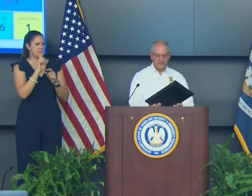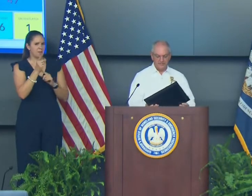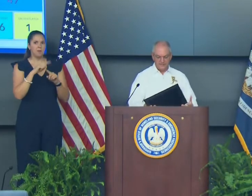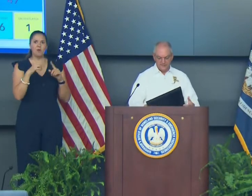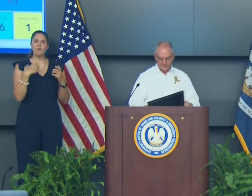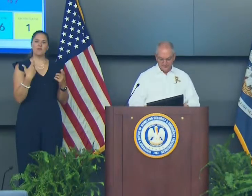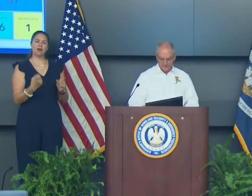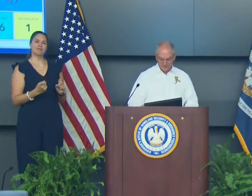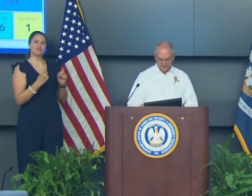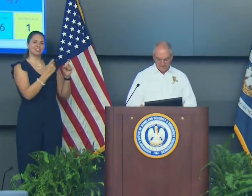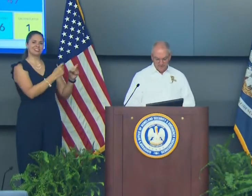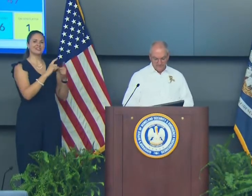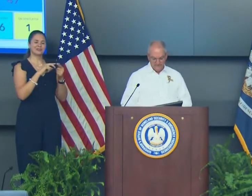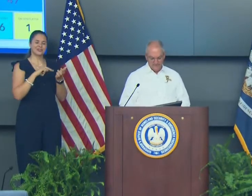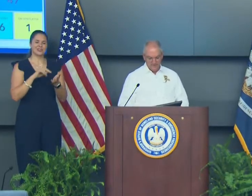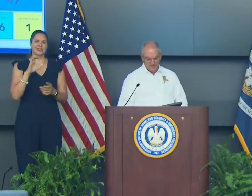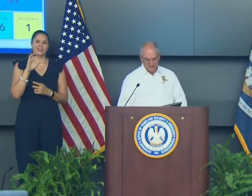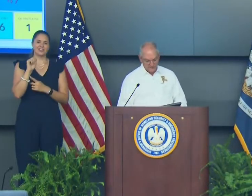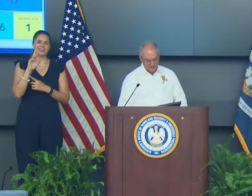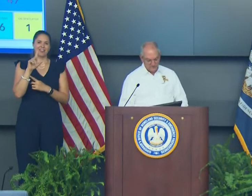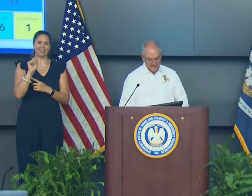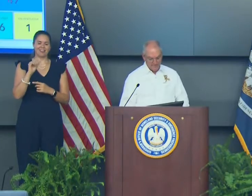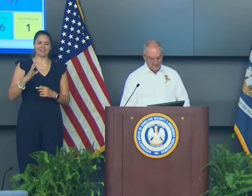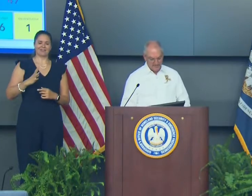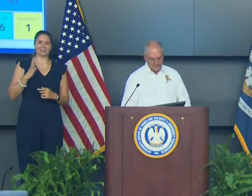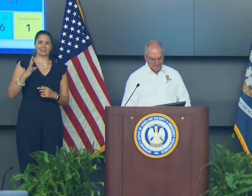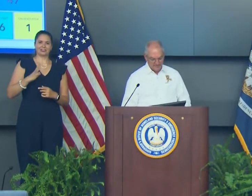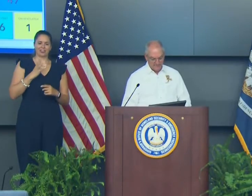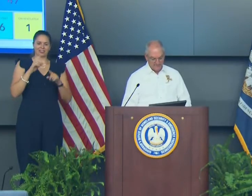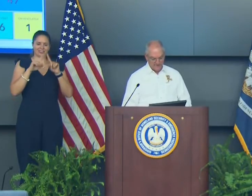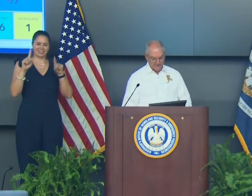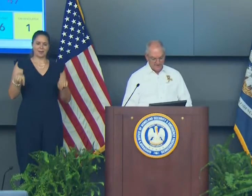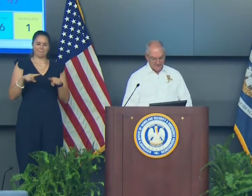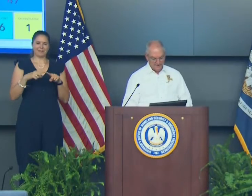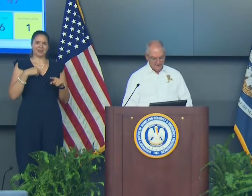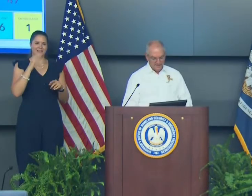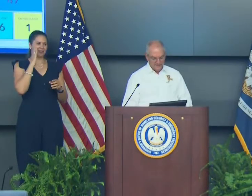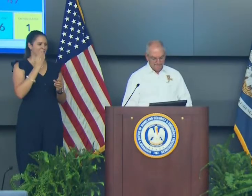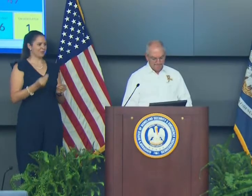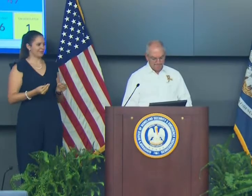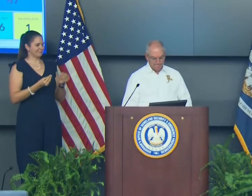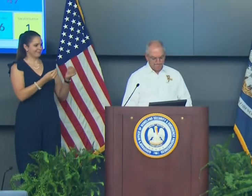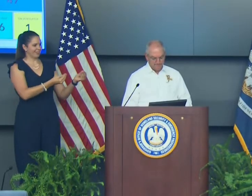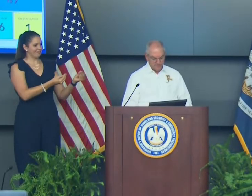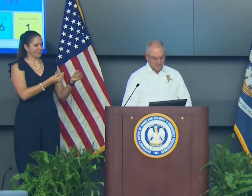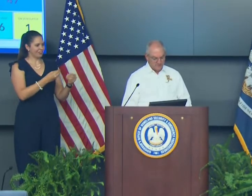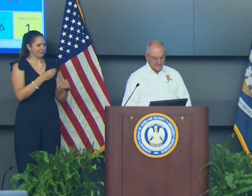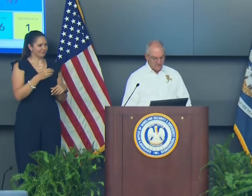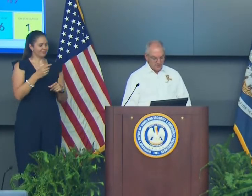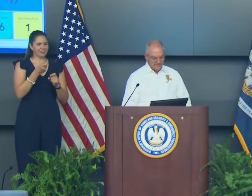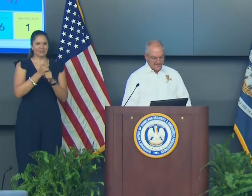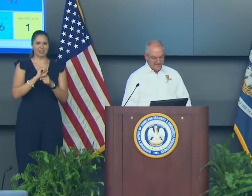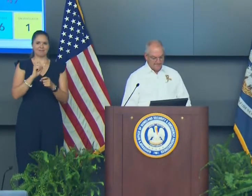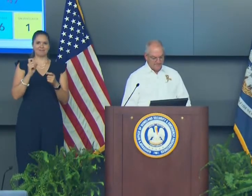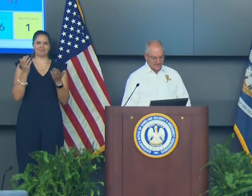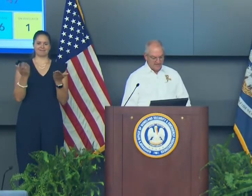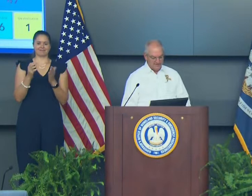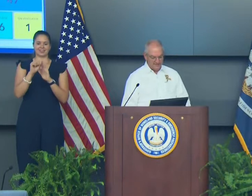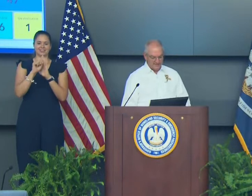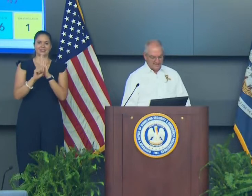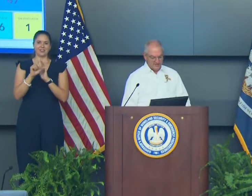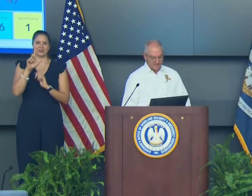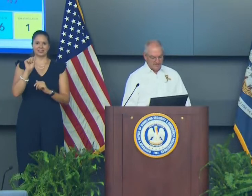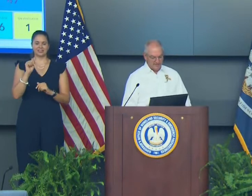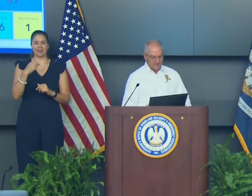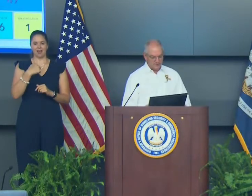did want to present to Nurse Carla an official statement that I'm going to give her from the state of Louisiana. And